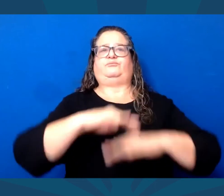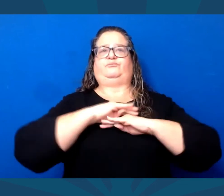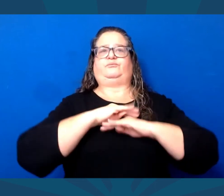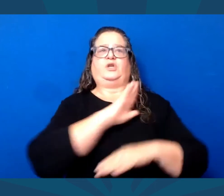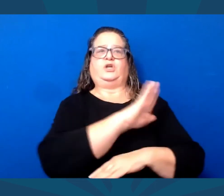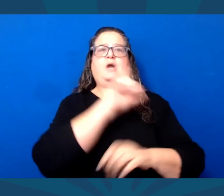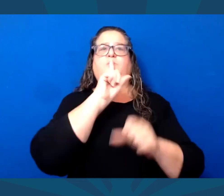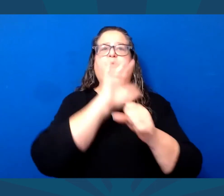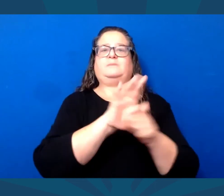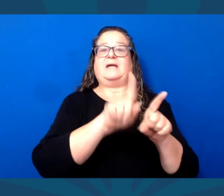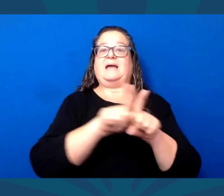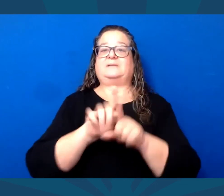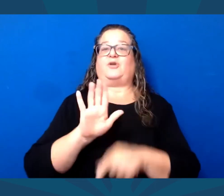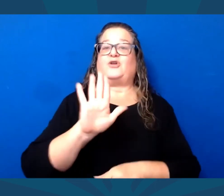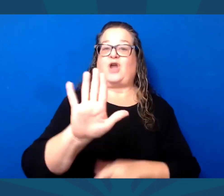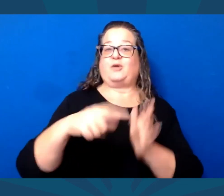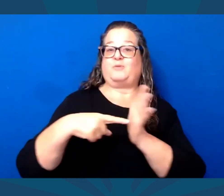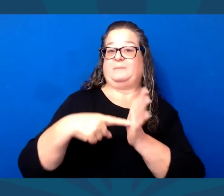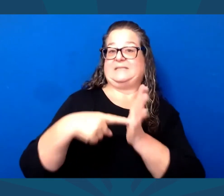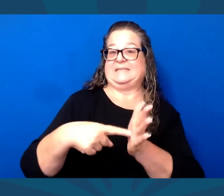promises as your representative.